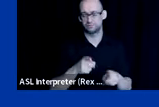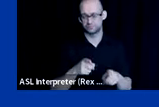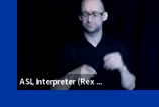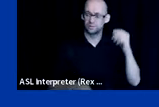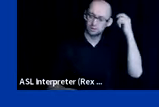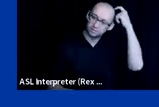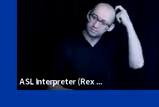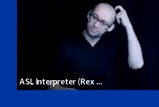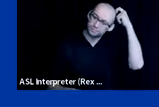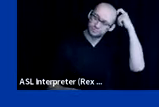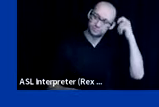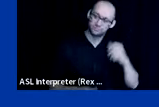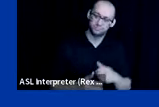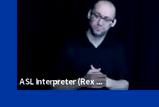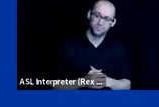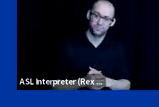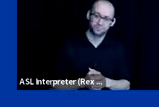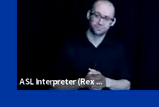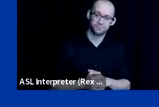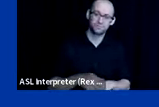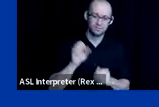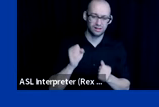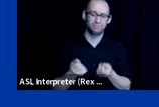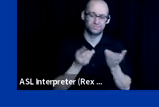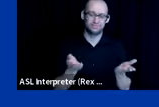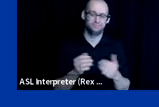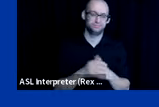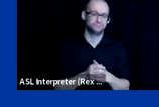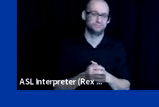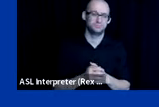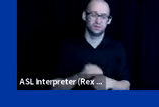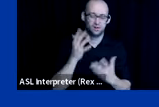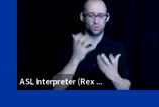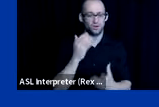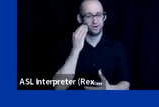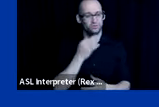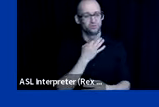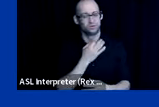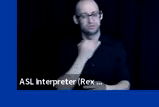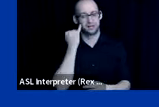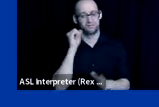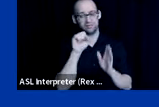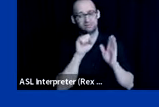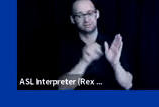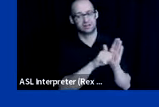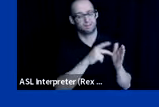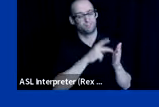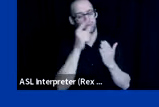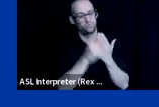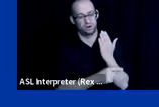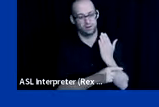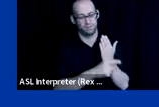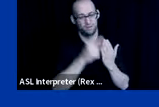anybody who has the answer can provide it. I wanted to know if the state's program